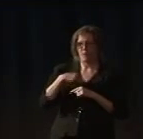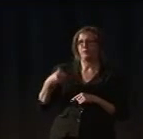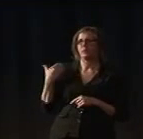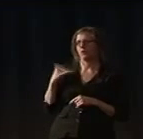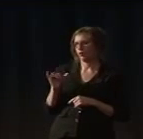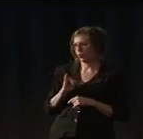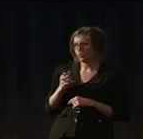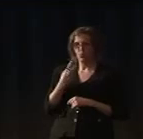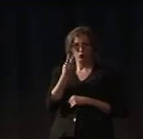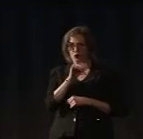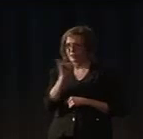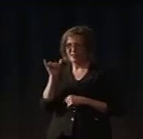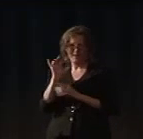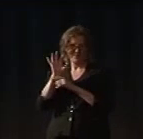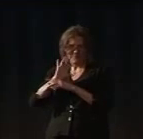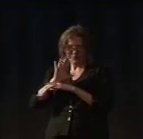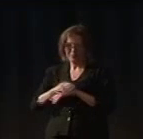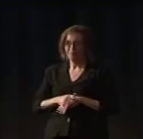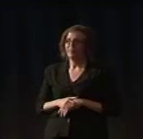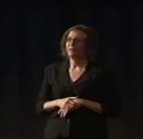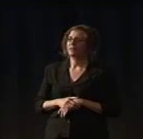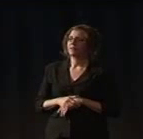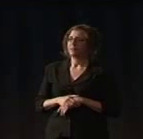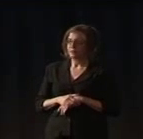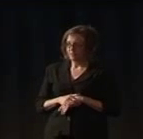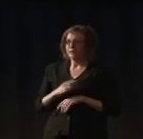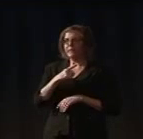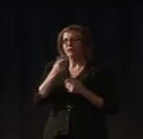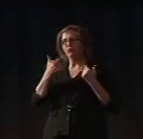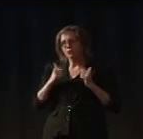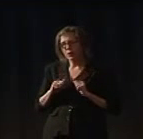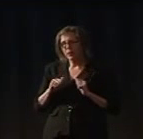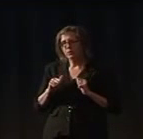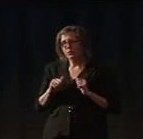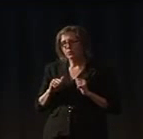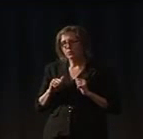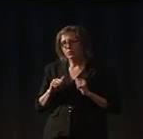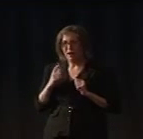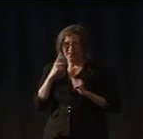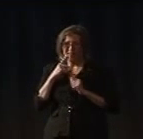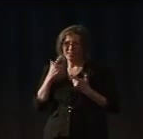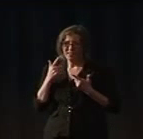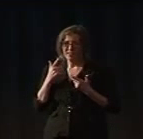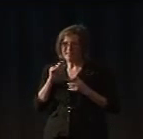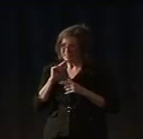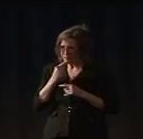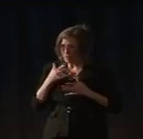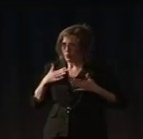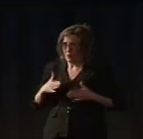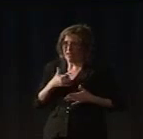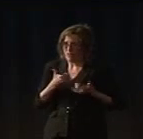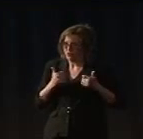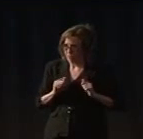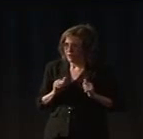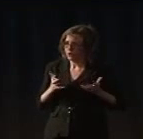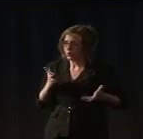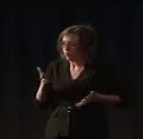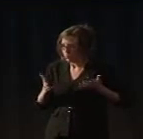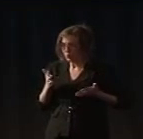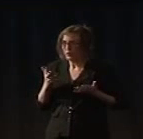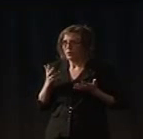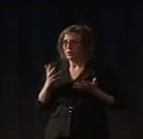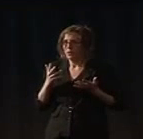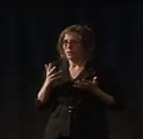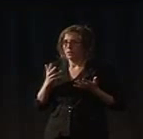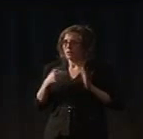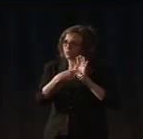the to take, I think, most seriously. I mean, there are a few novels who do it, but I think it's the only graphic novel.